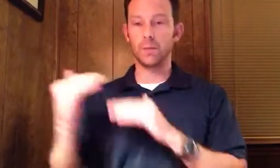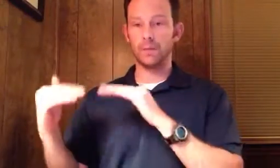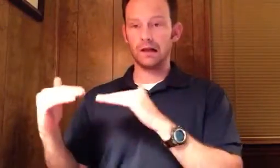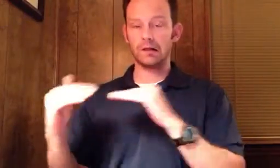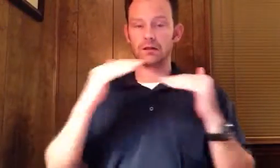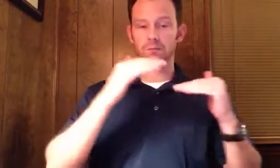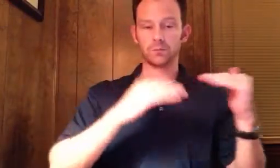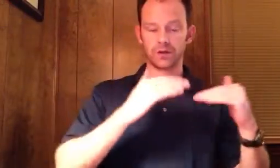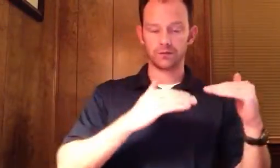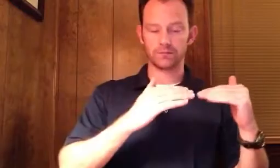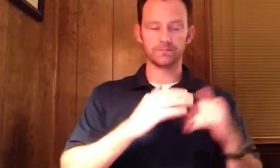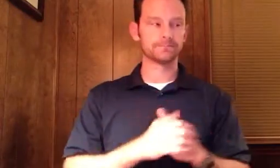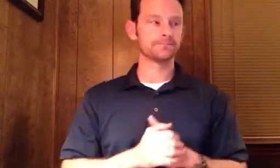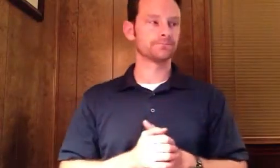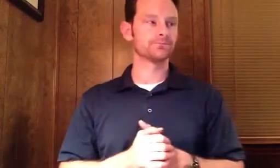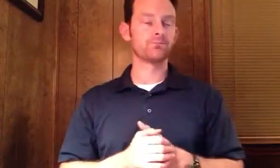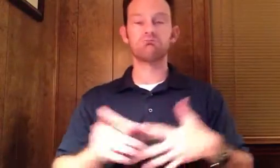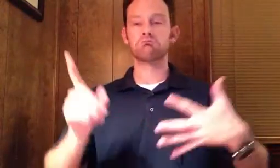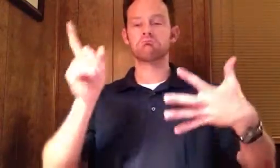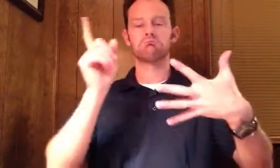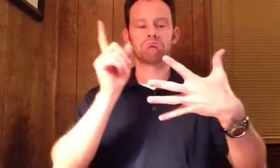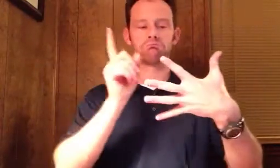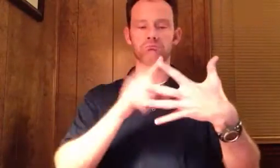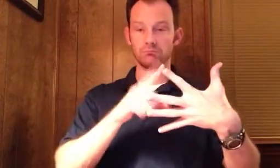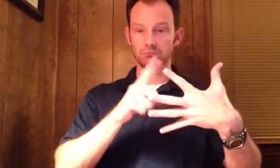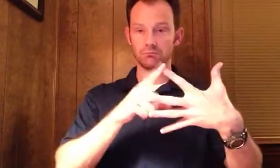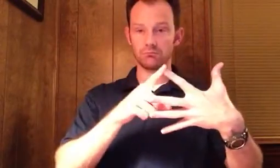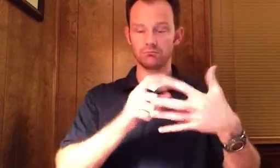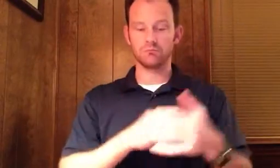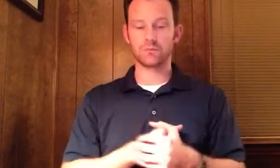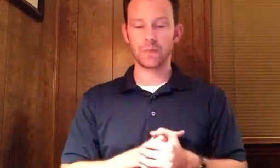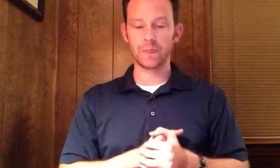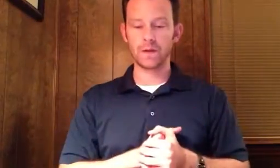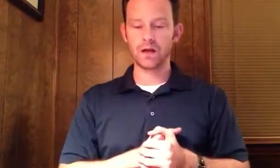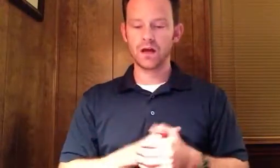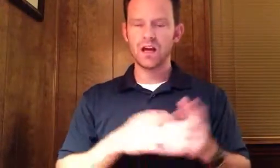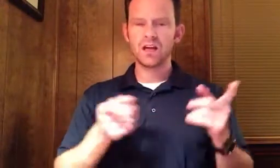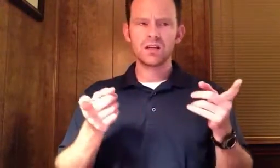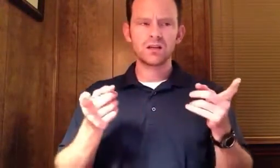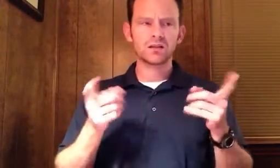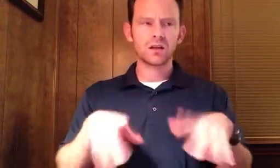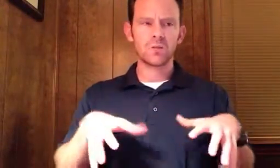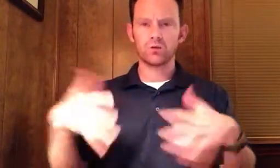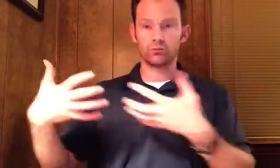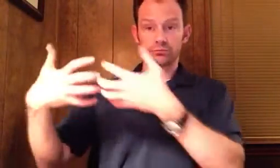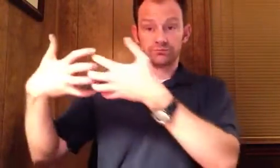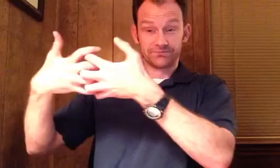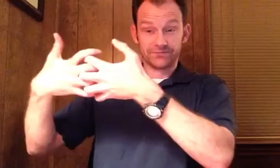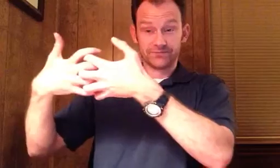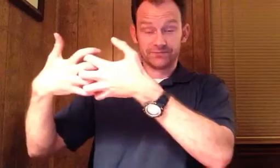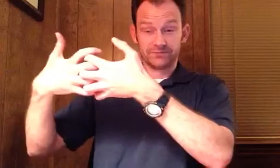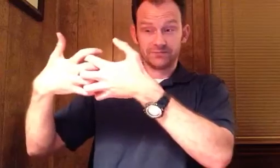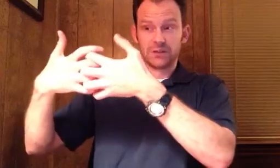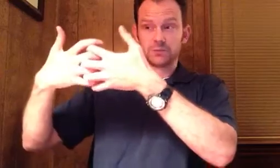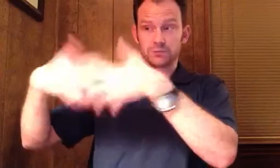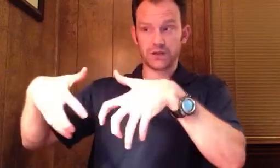Decomposition reactions. They occur when a compound, a larger molecule, breaks up into smaller particles. Sometimes those